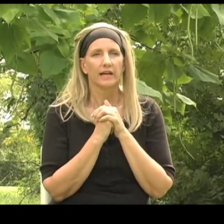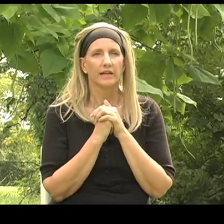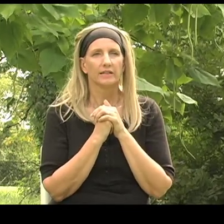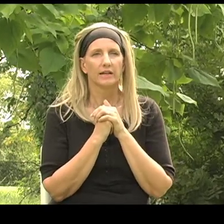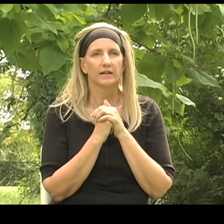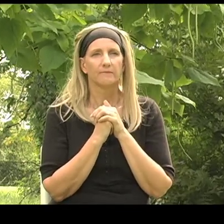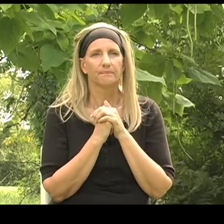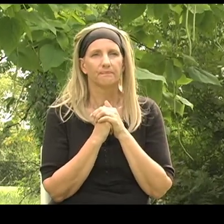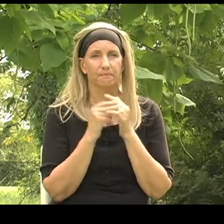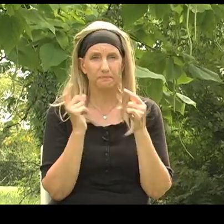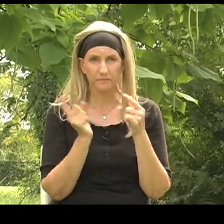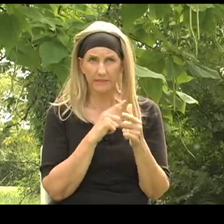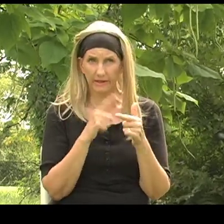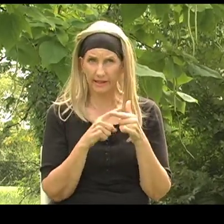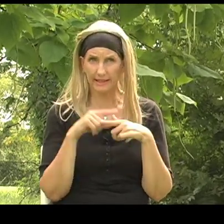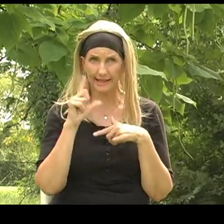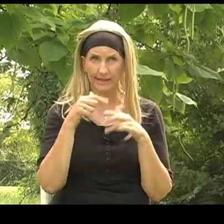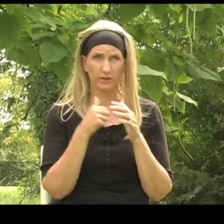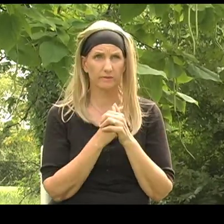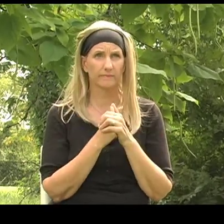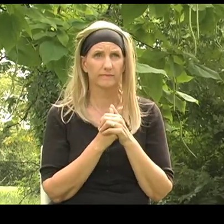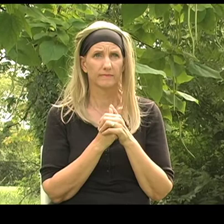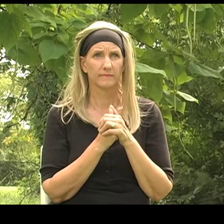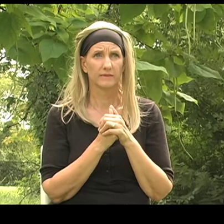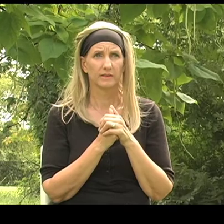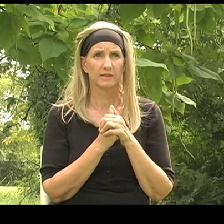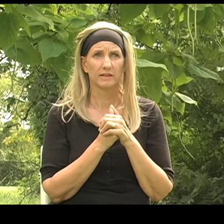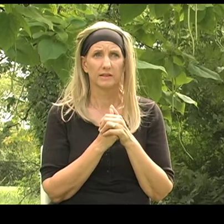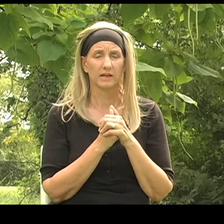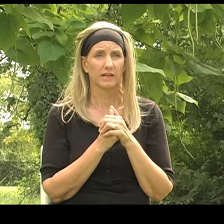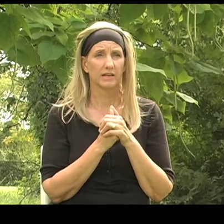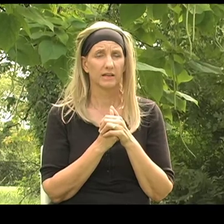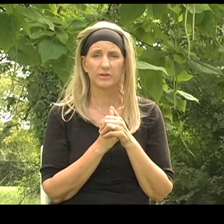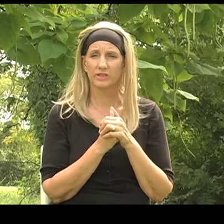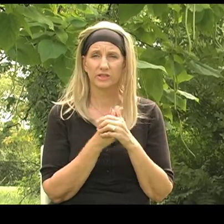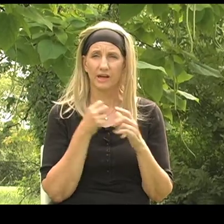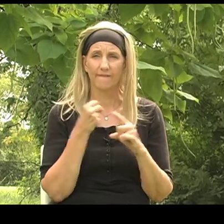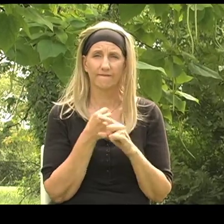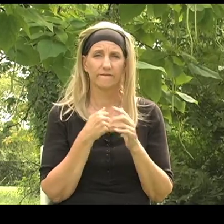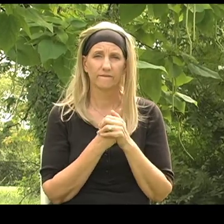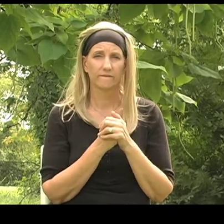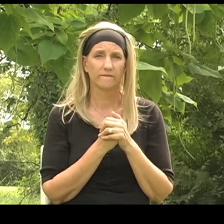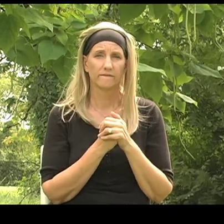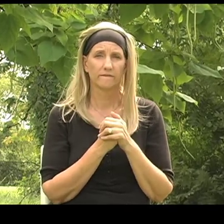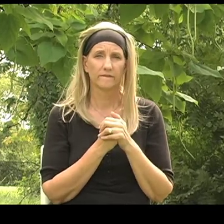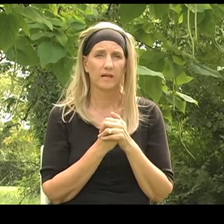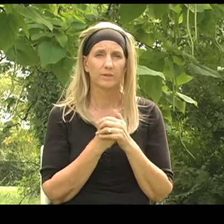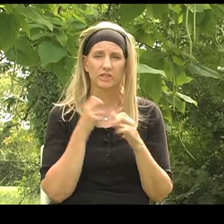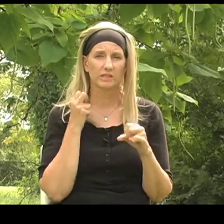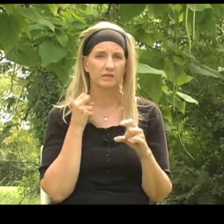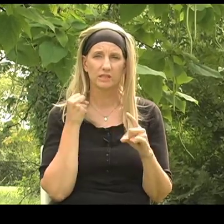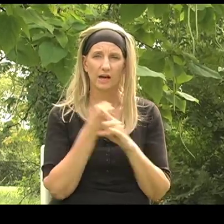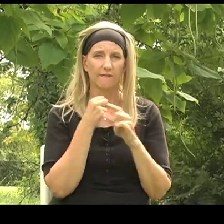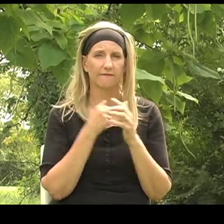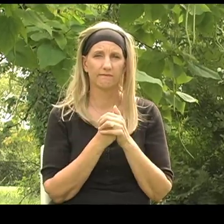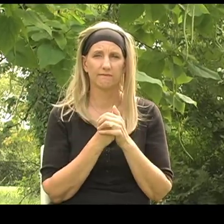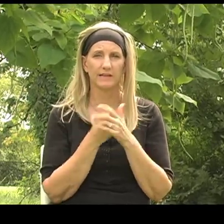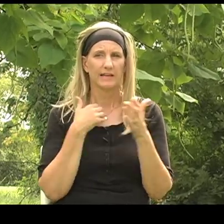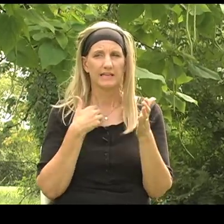And then later, it was just tough. It's just tough. Even